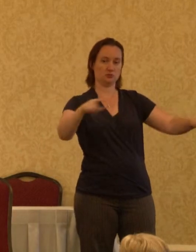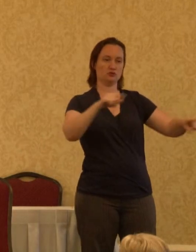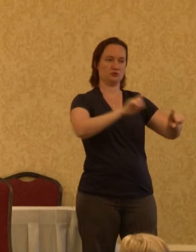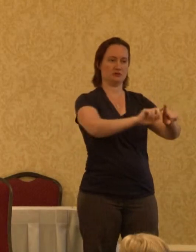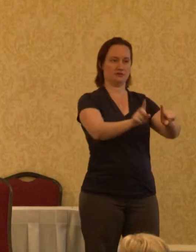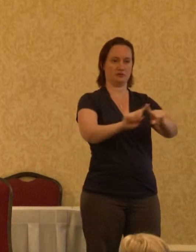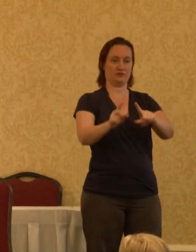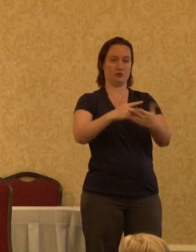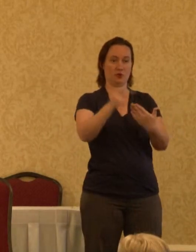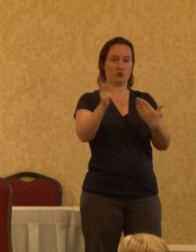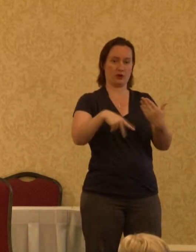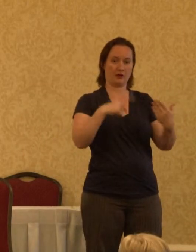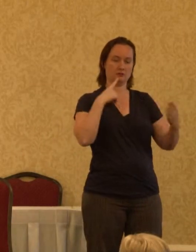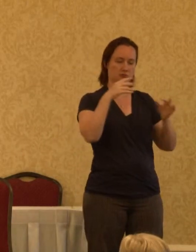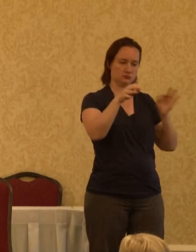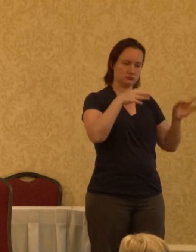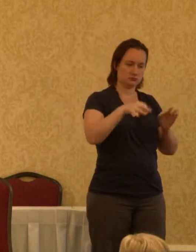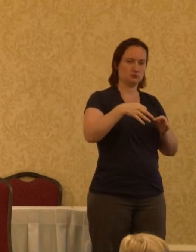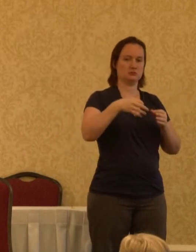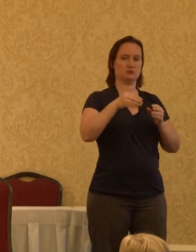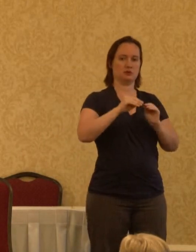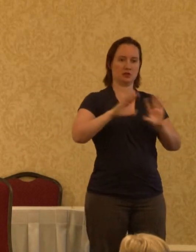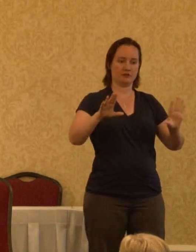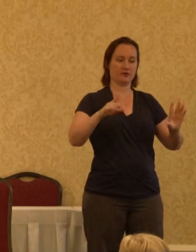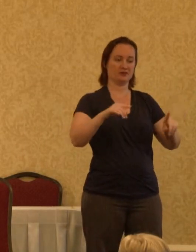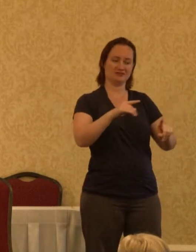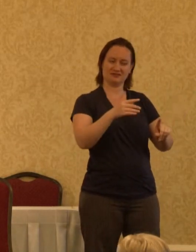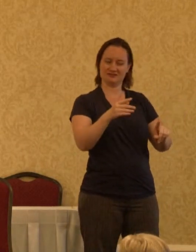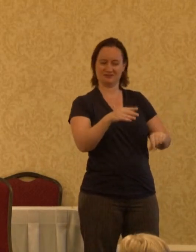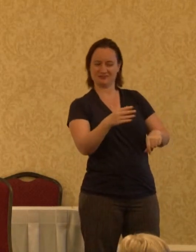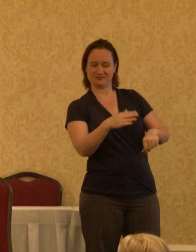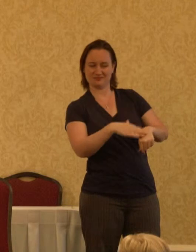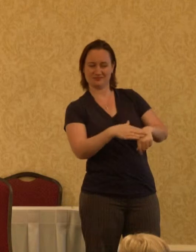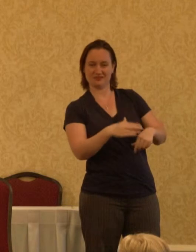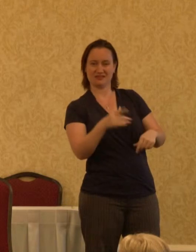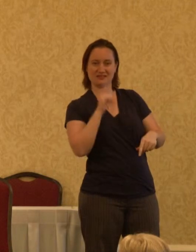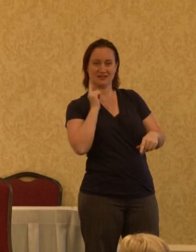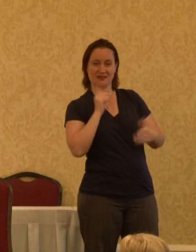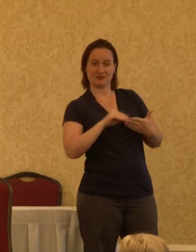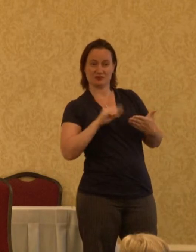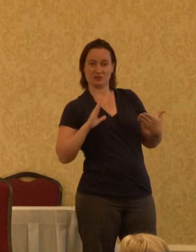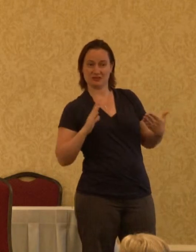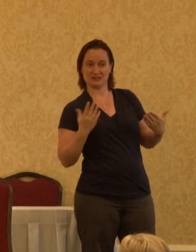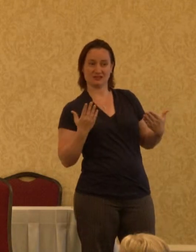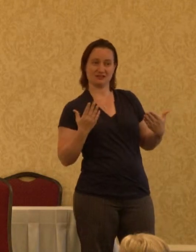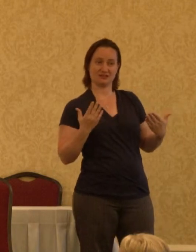these programs clarifying that in general, deaf students